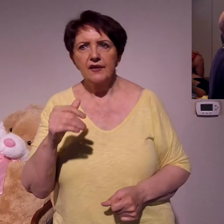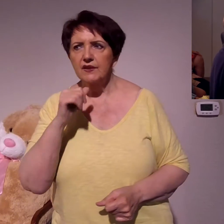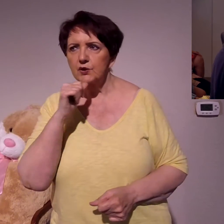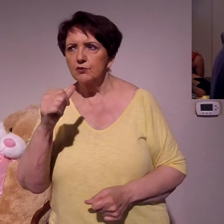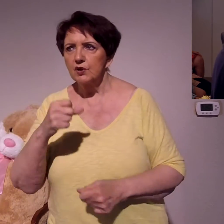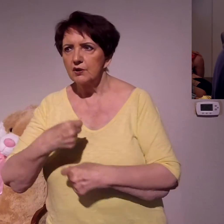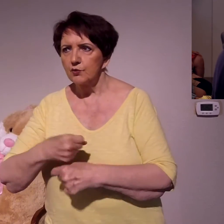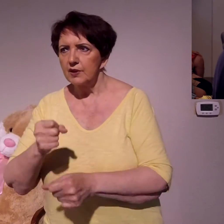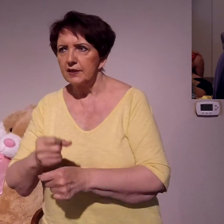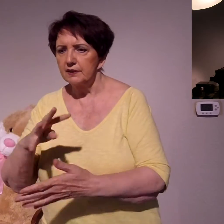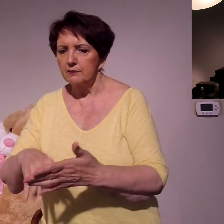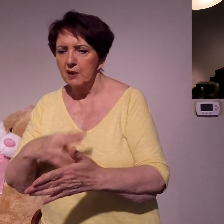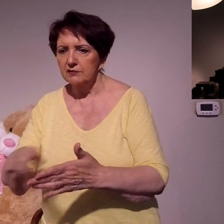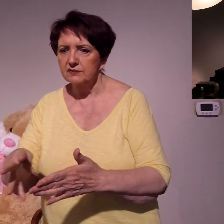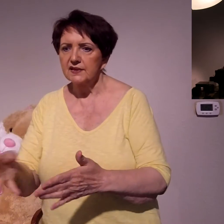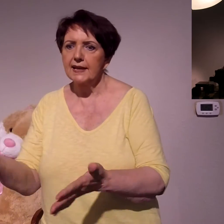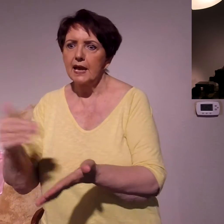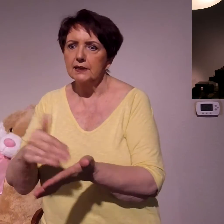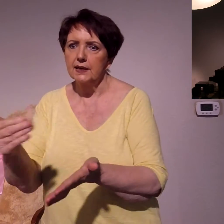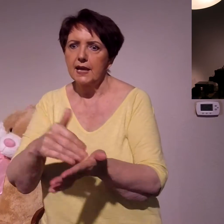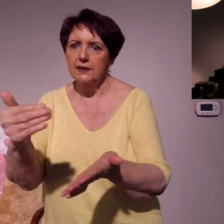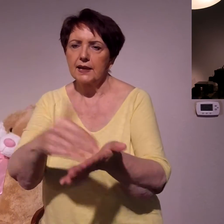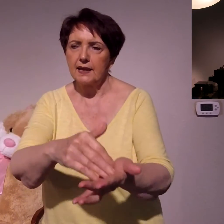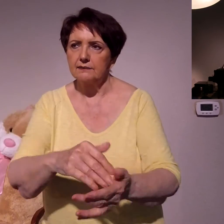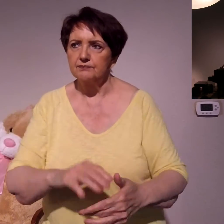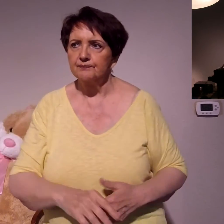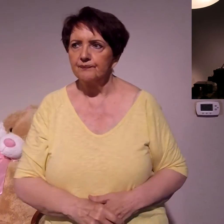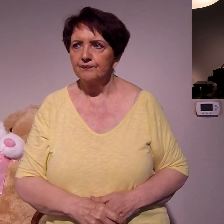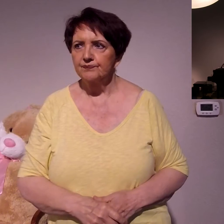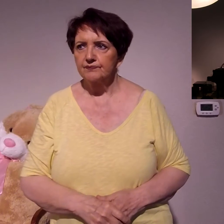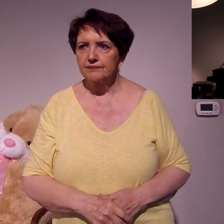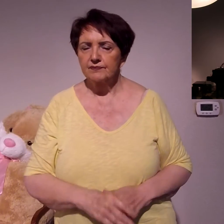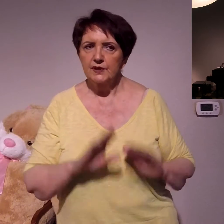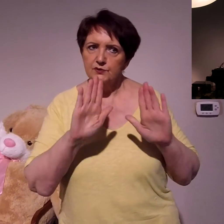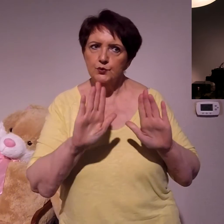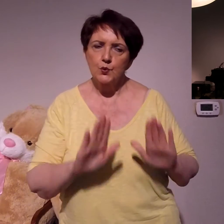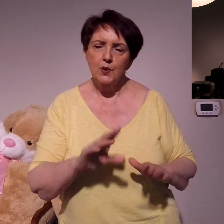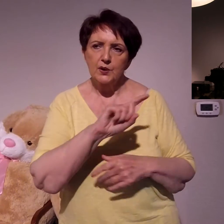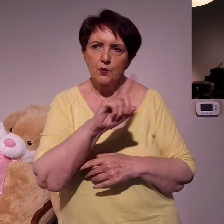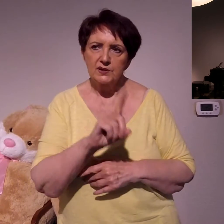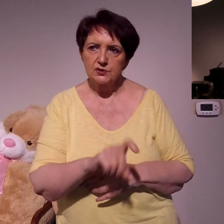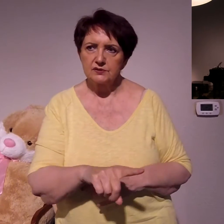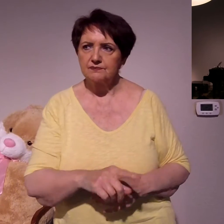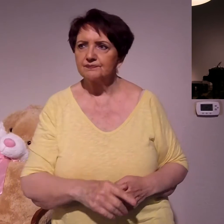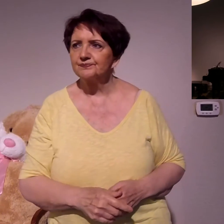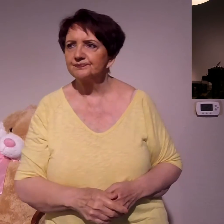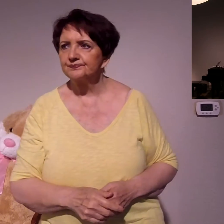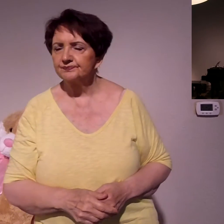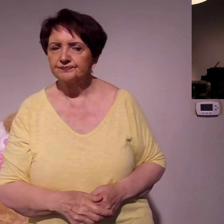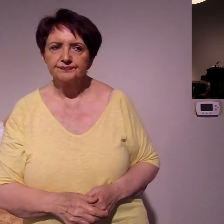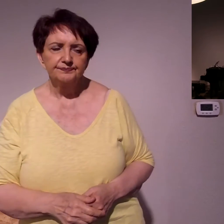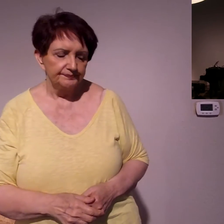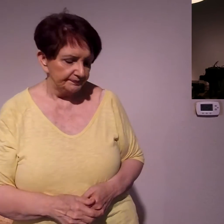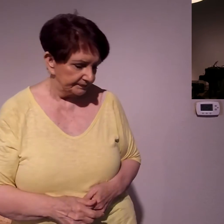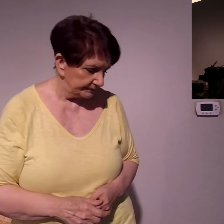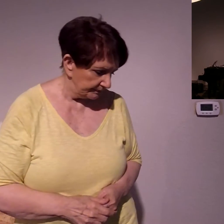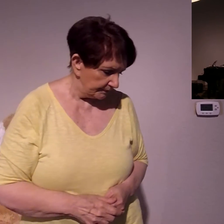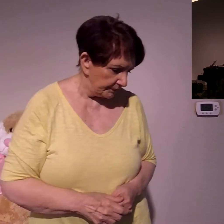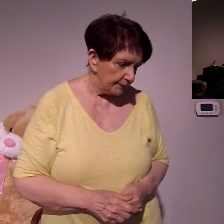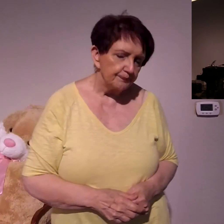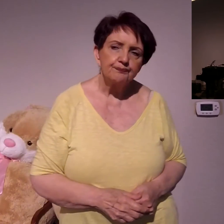sensitive and conscious of certain patterns that I think I manifest them outward. So how do you make sure that you're conscious, but